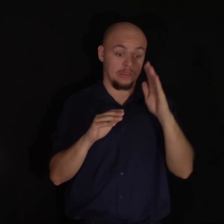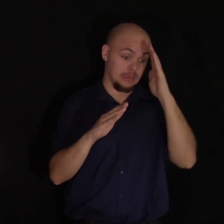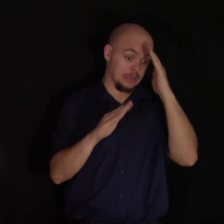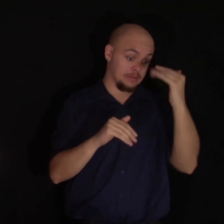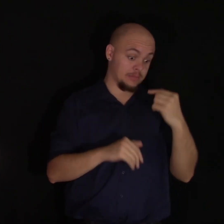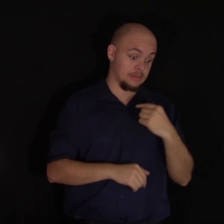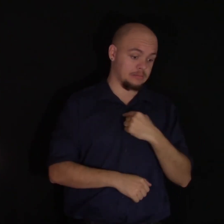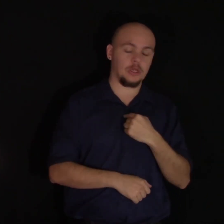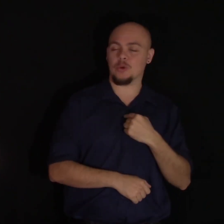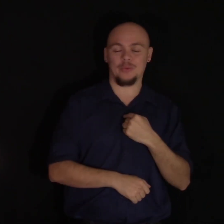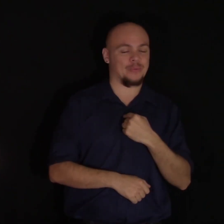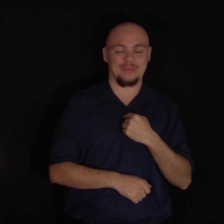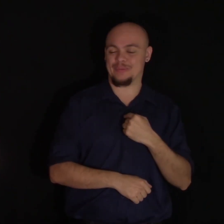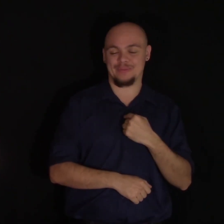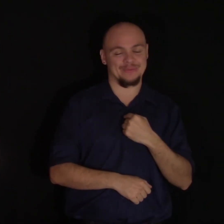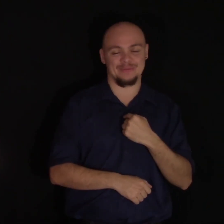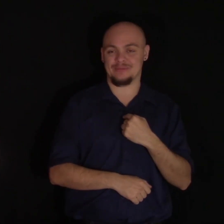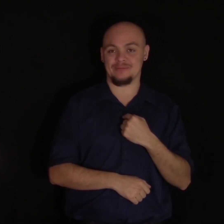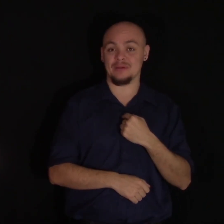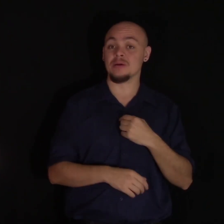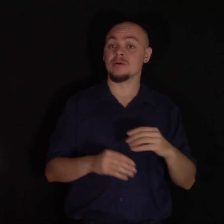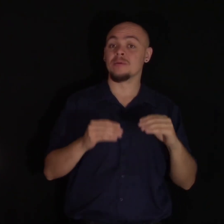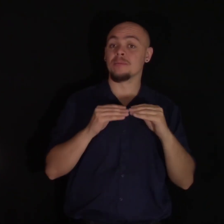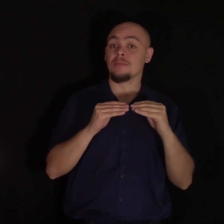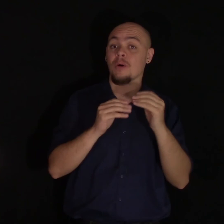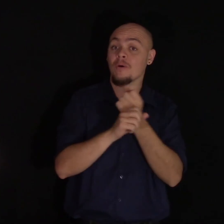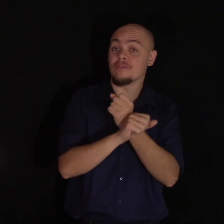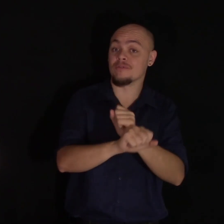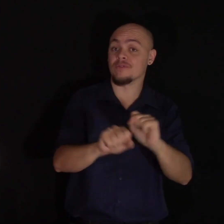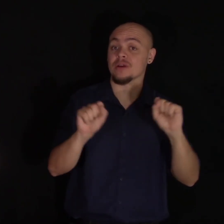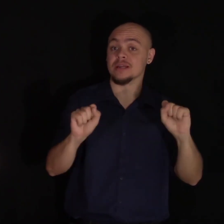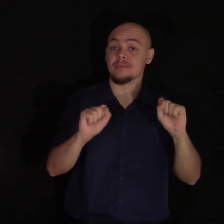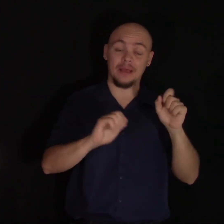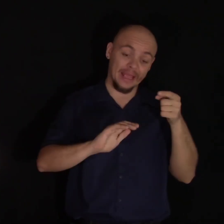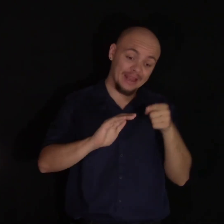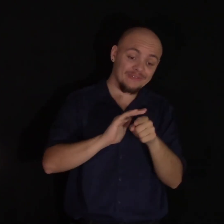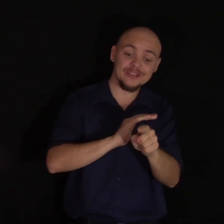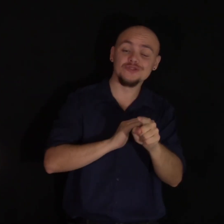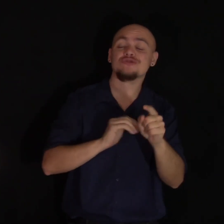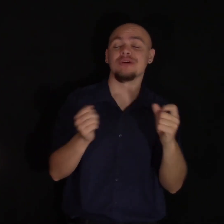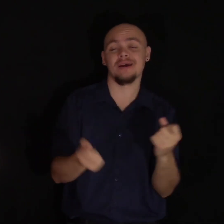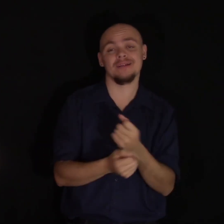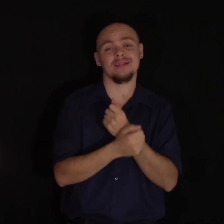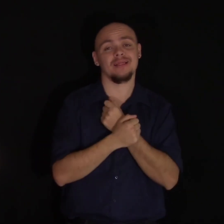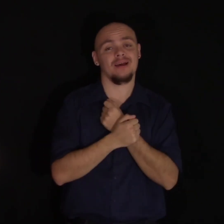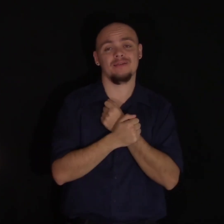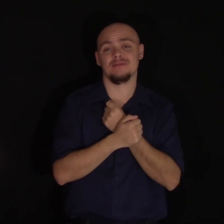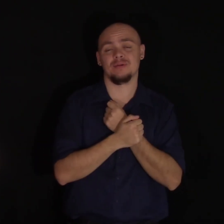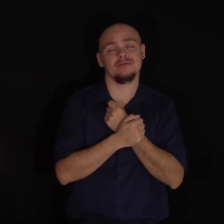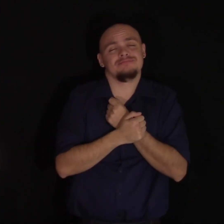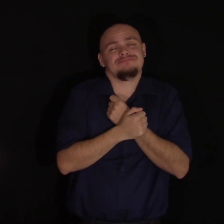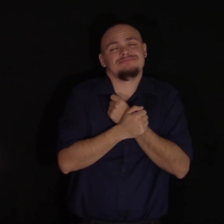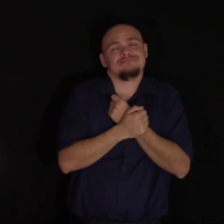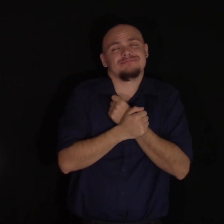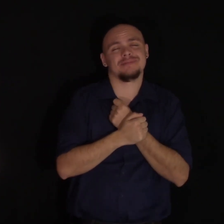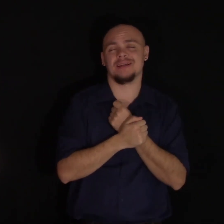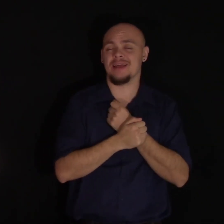me, but it is one filled with more freedom, adventure, and love than I could have ever possibly